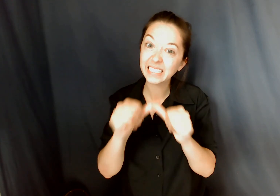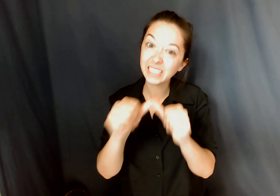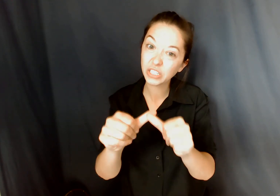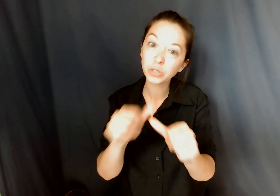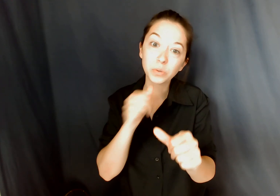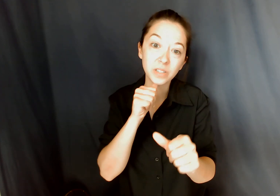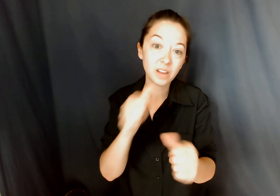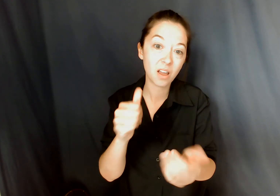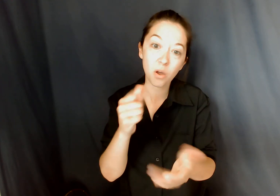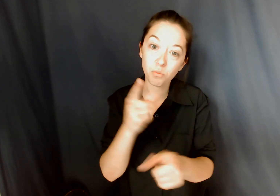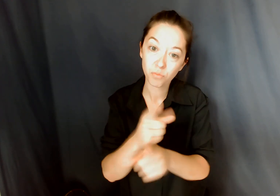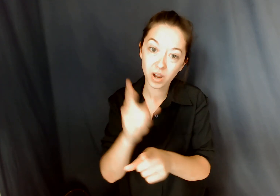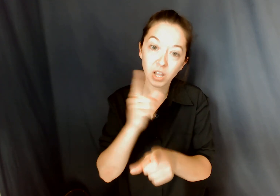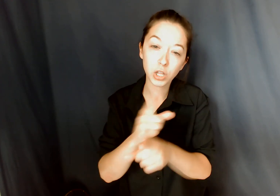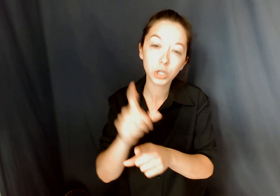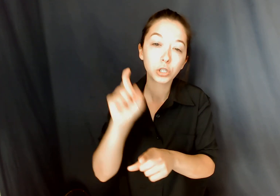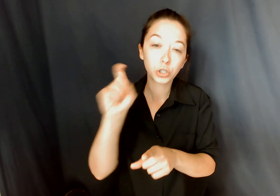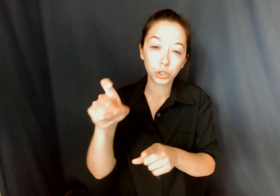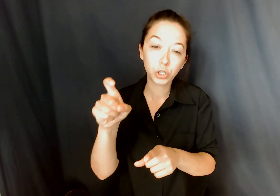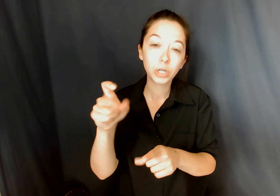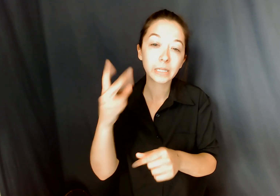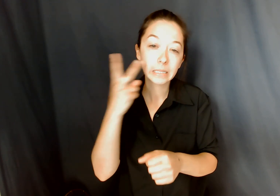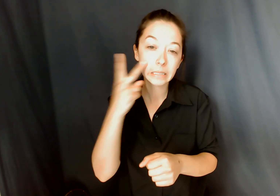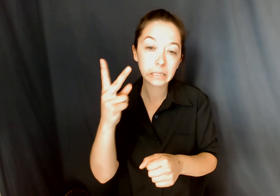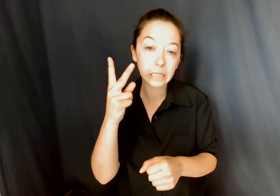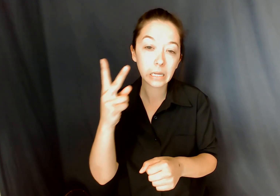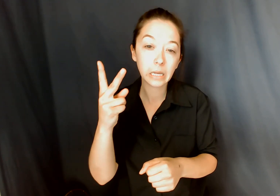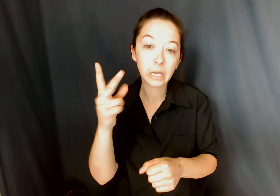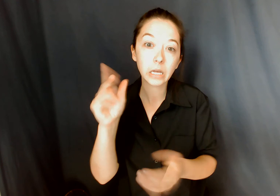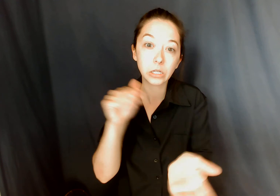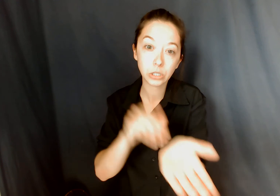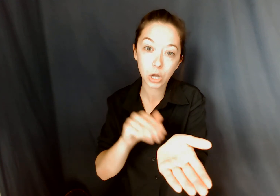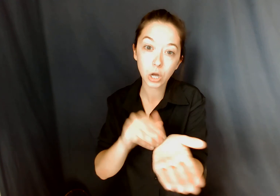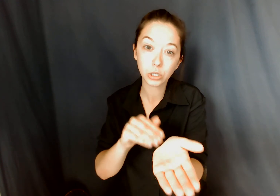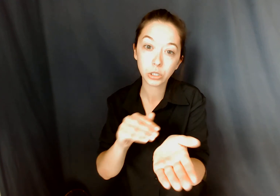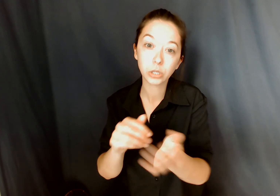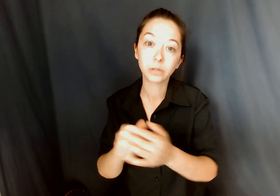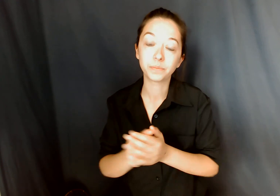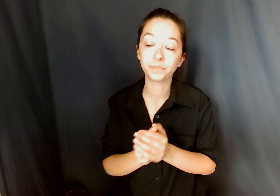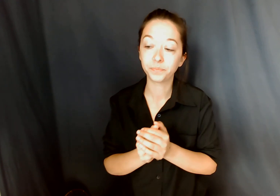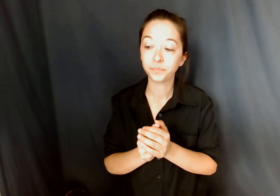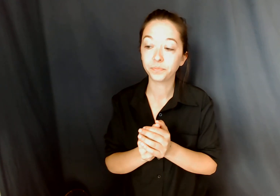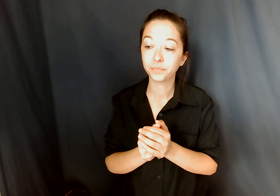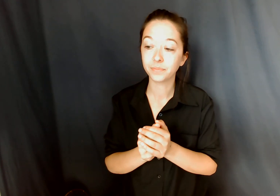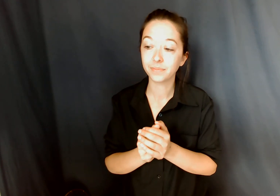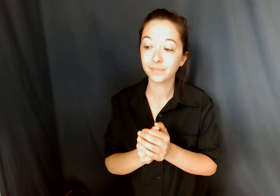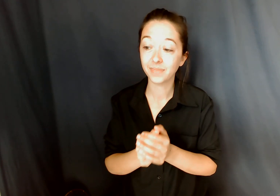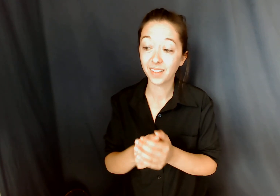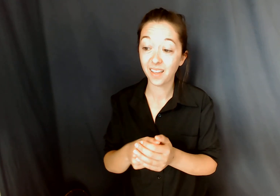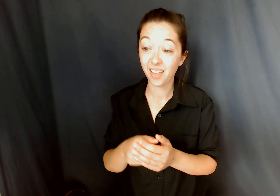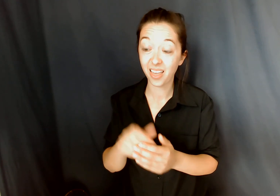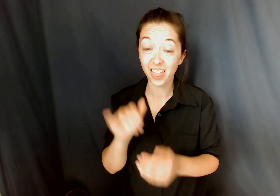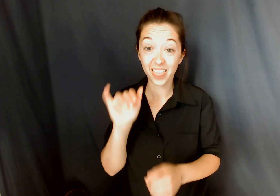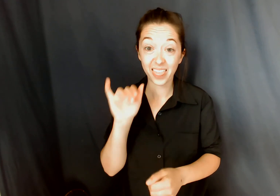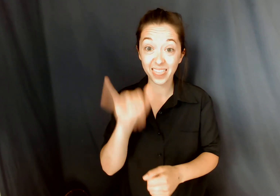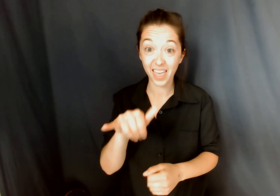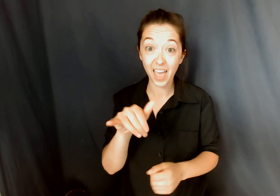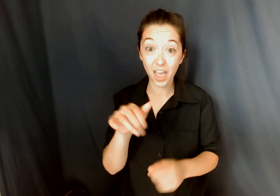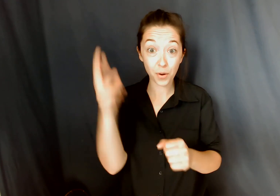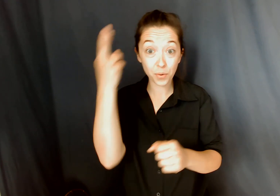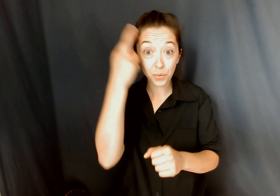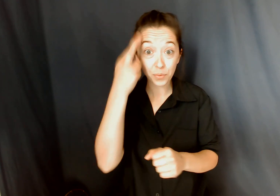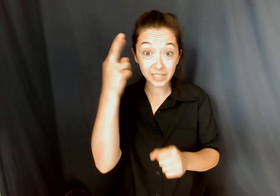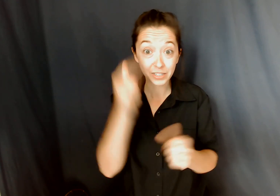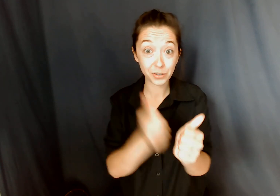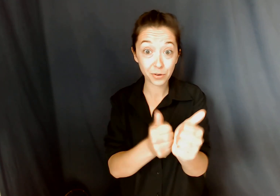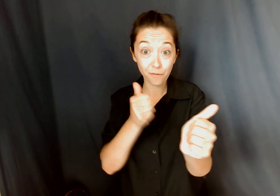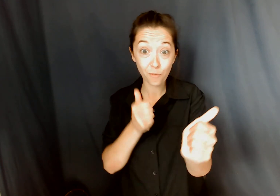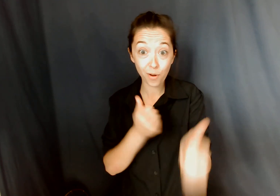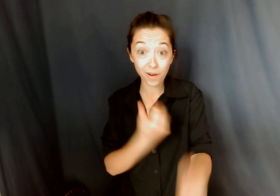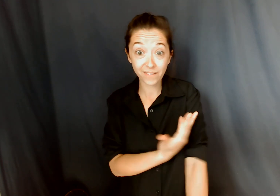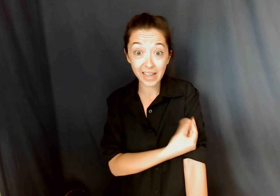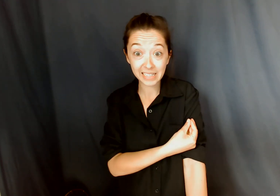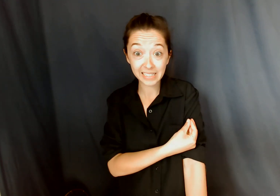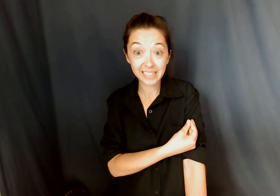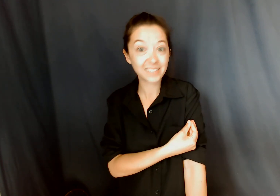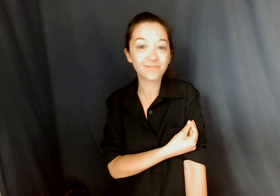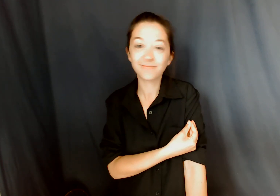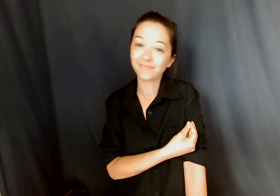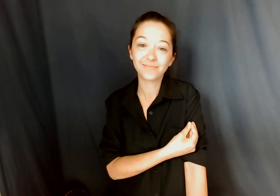to emphasize, Kristen, that it's not a reason to not get vaccinated, and it has no impact on this whole fertility issue. And finally,